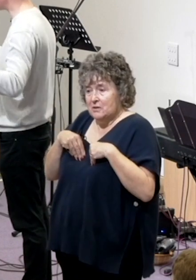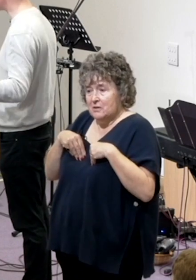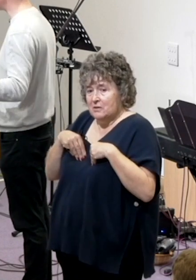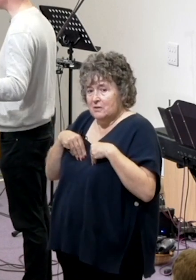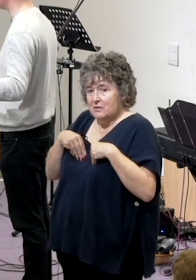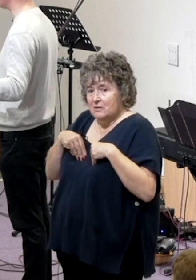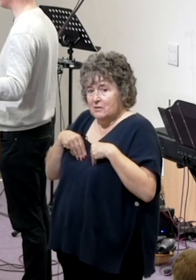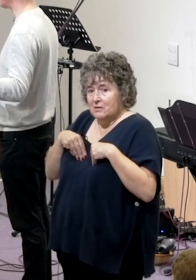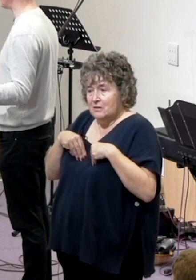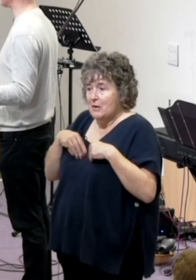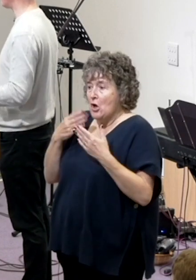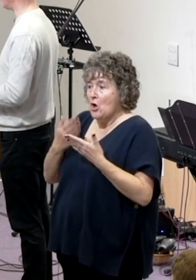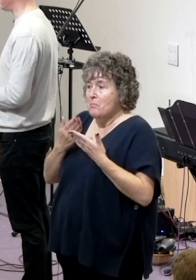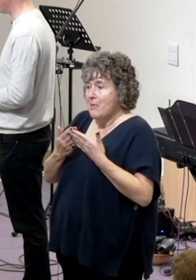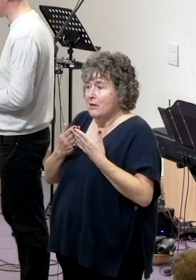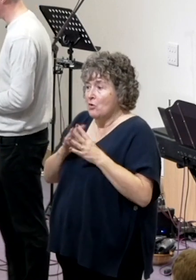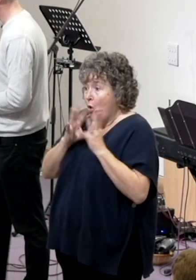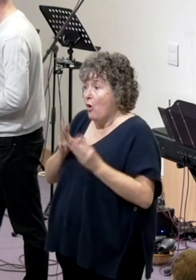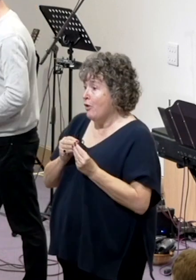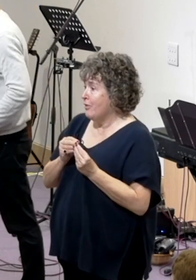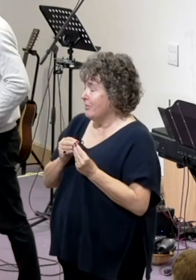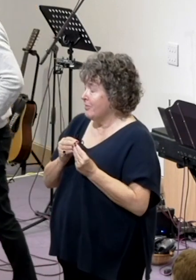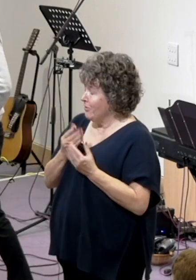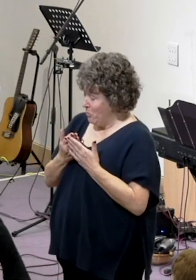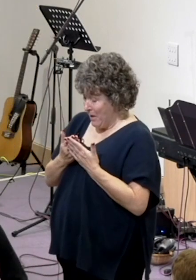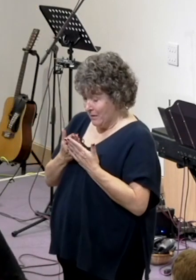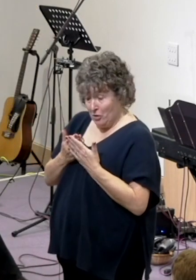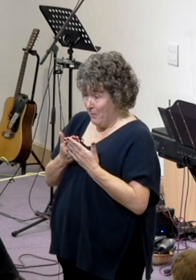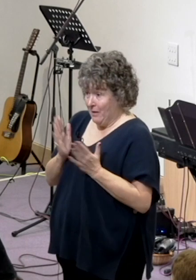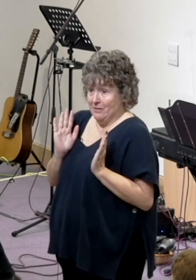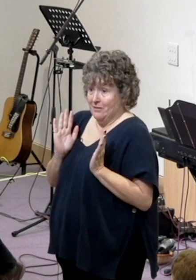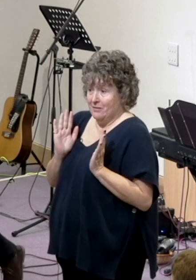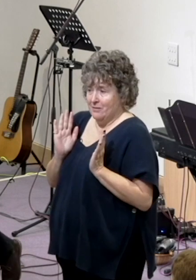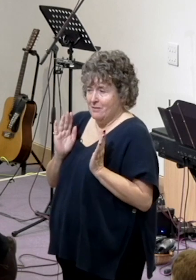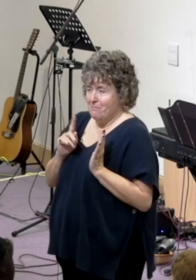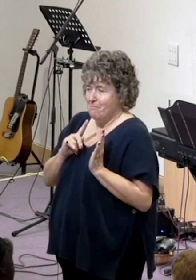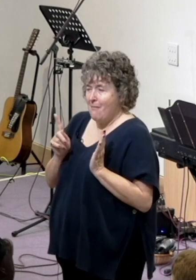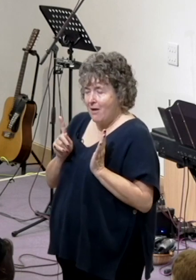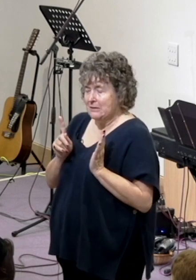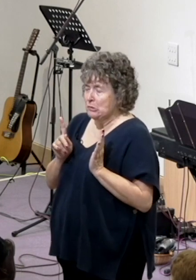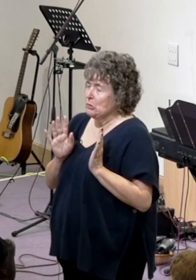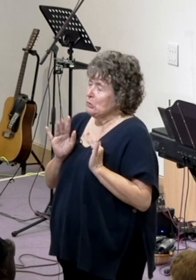obeyed everything that God had told him to do. But